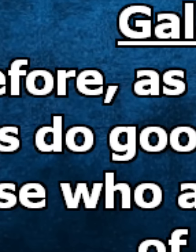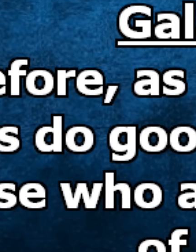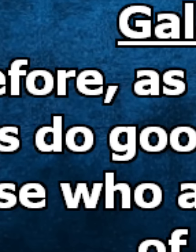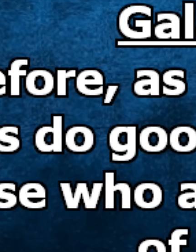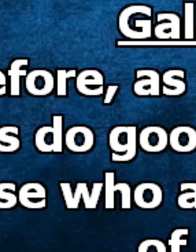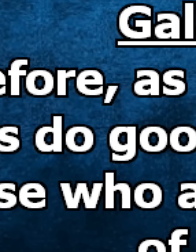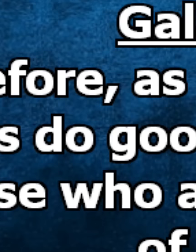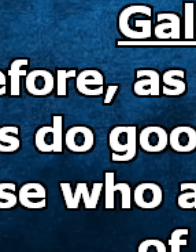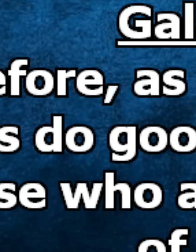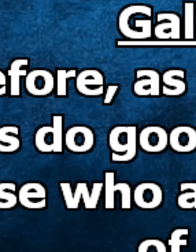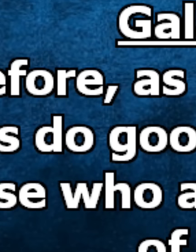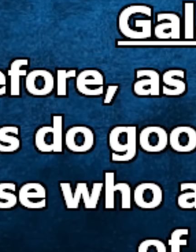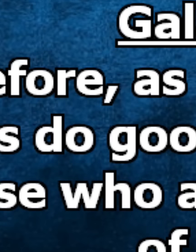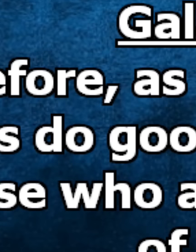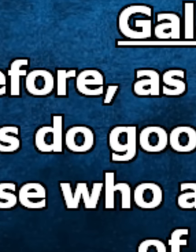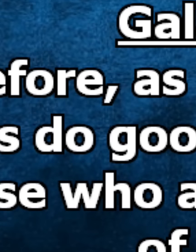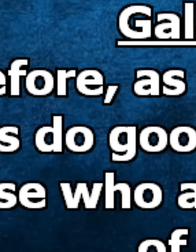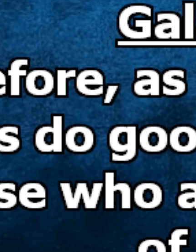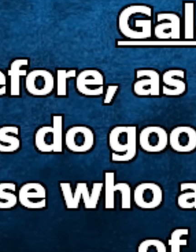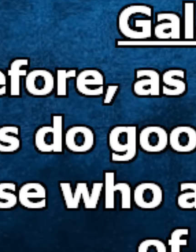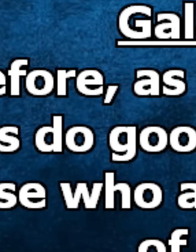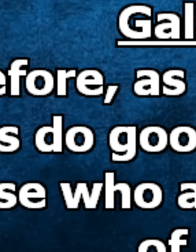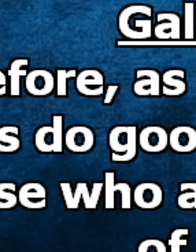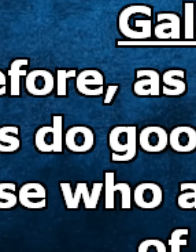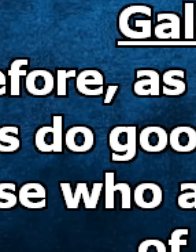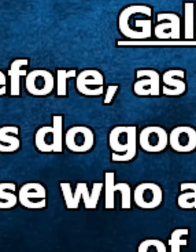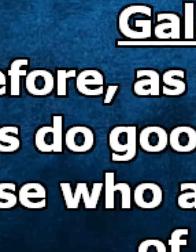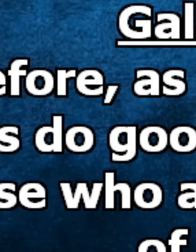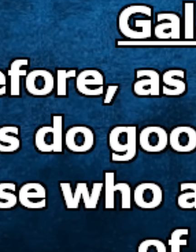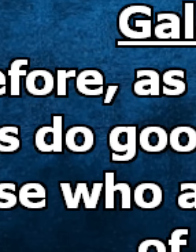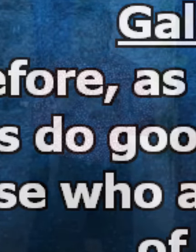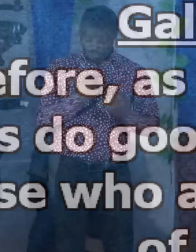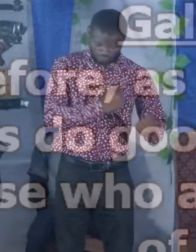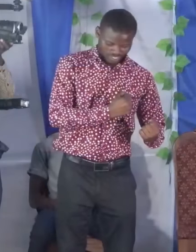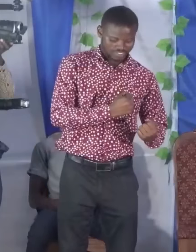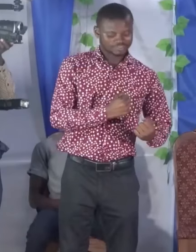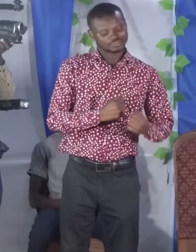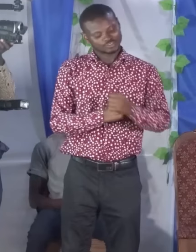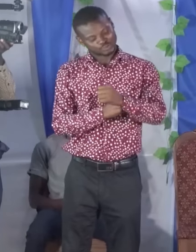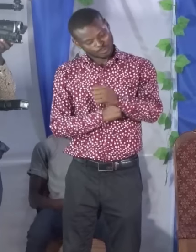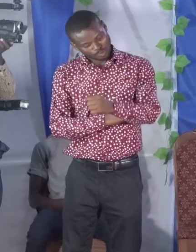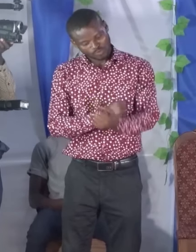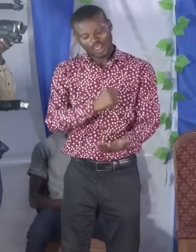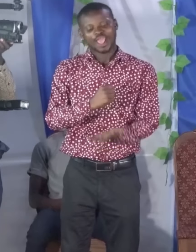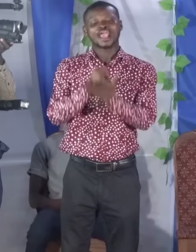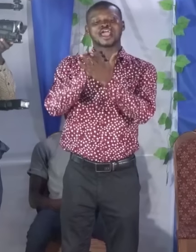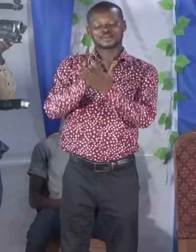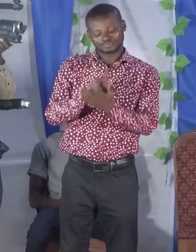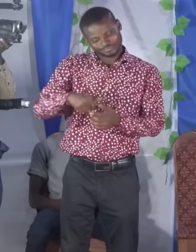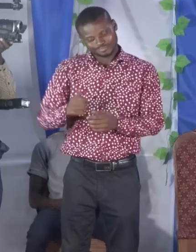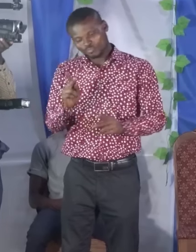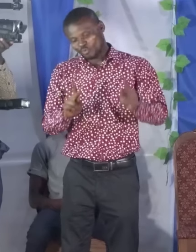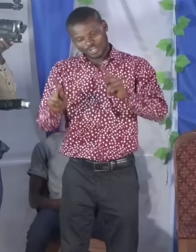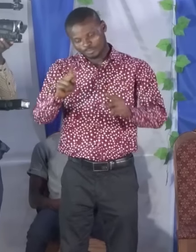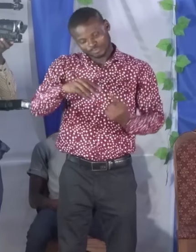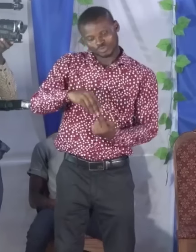Enkenka wana wo ye jidi le. Church of Christ ne osene ho a chere no. Wo ahoden a bua no. O Kristo ni se